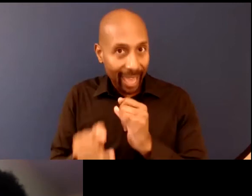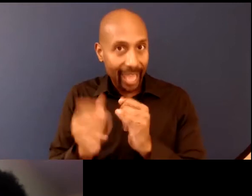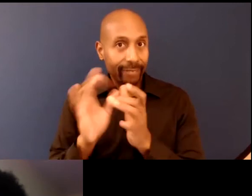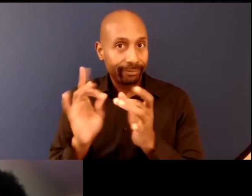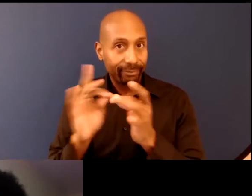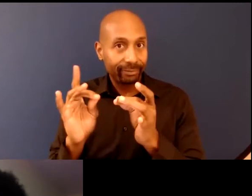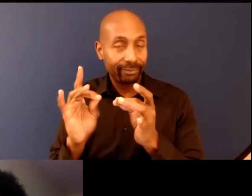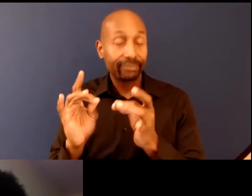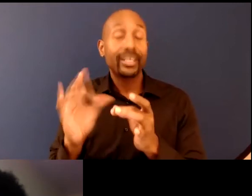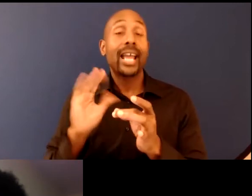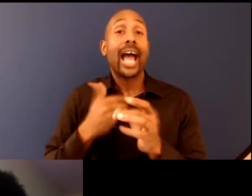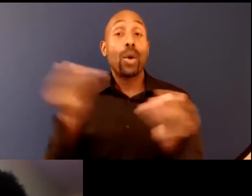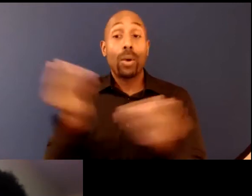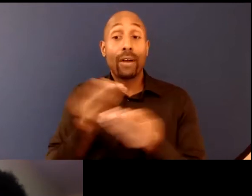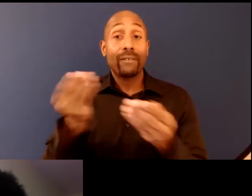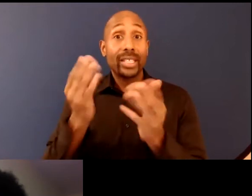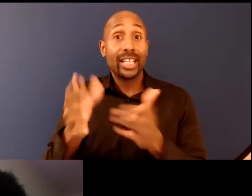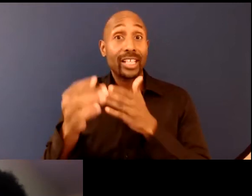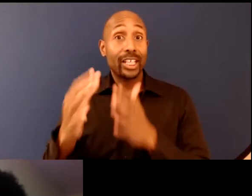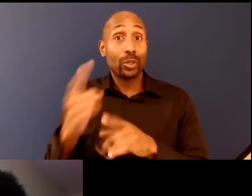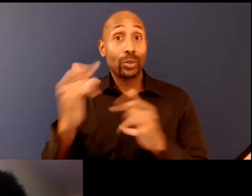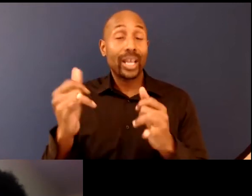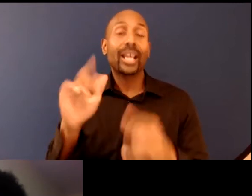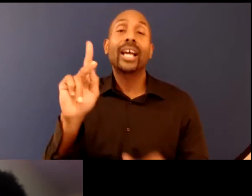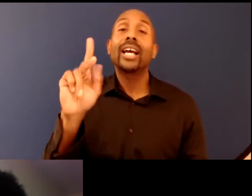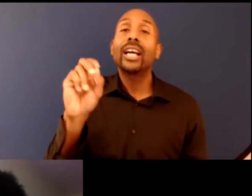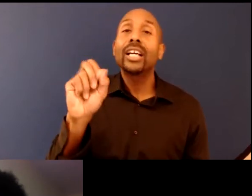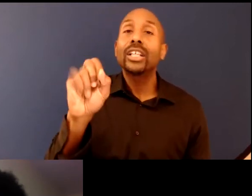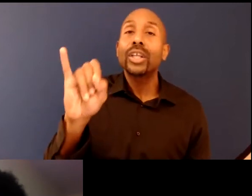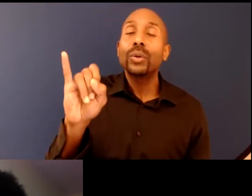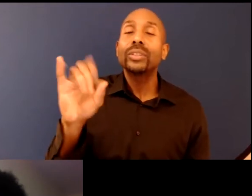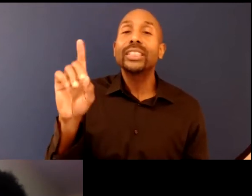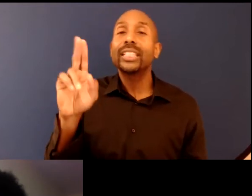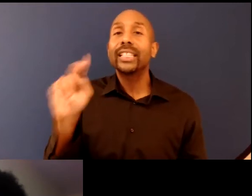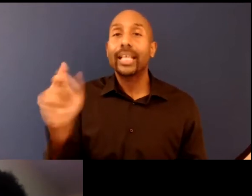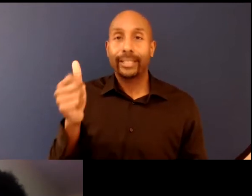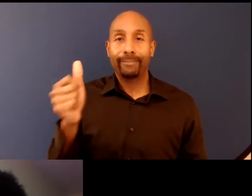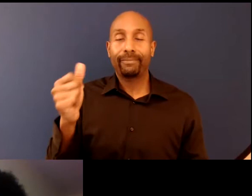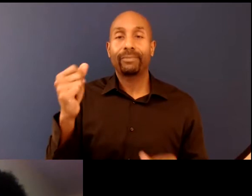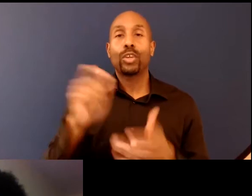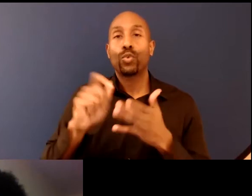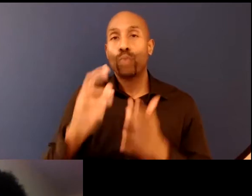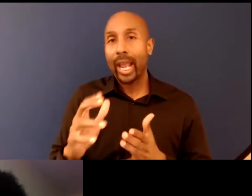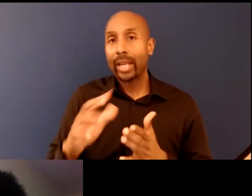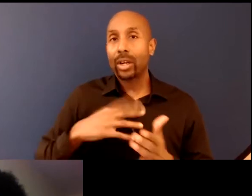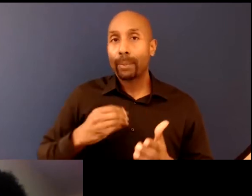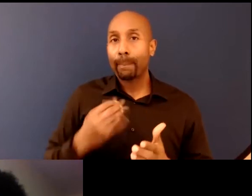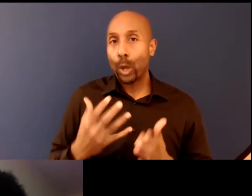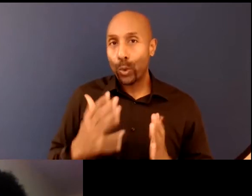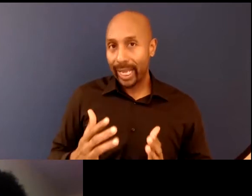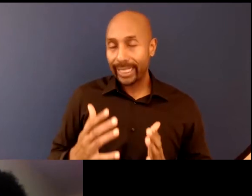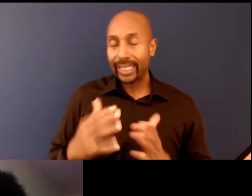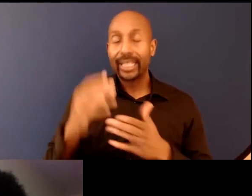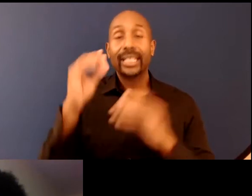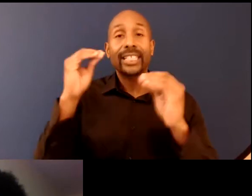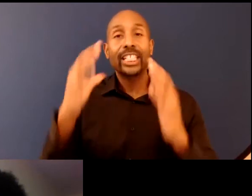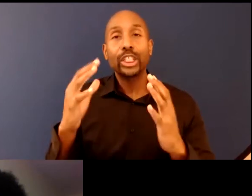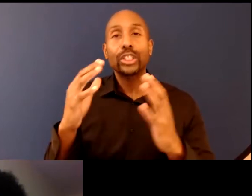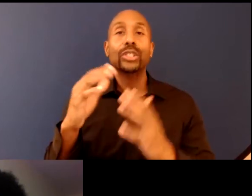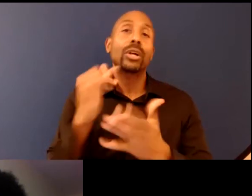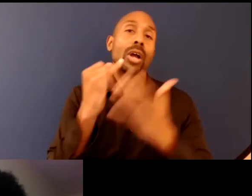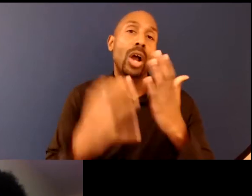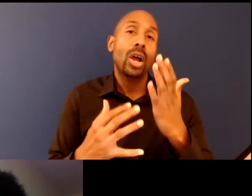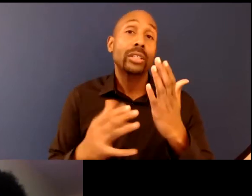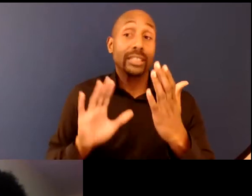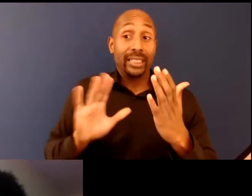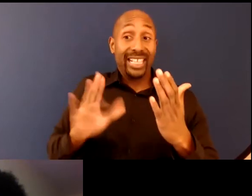Kosi Dunn. Kosi is a writer, poet, teacher, and artist. He has a demonstrated history of working with nonprofit